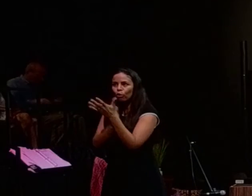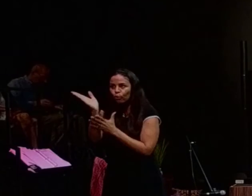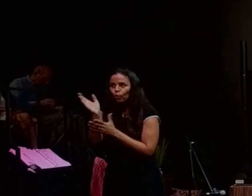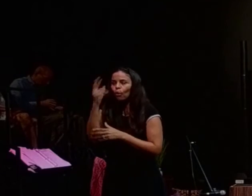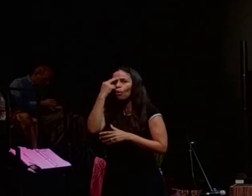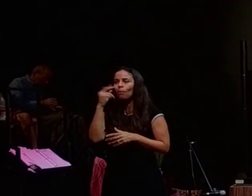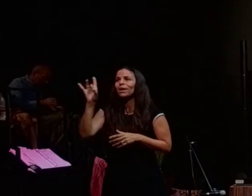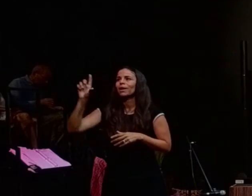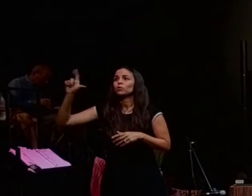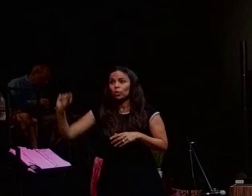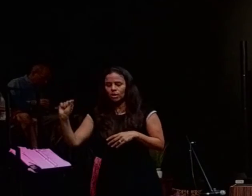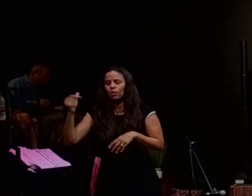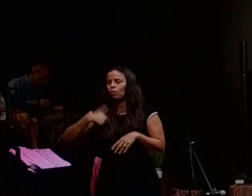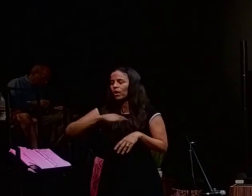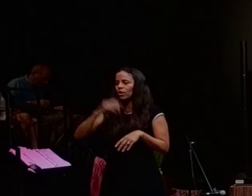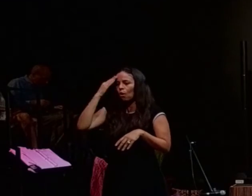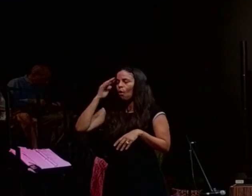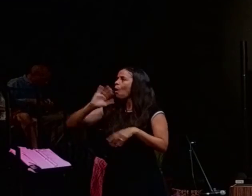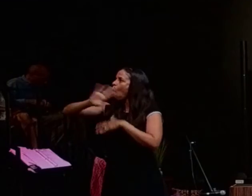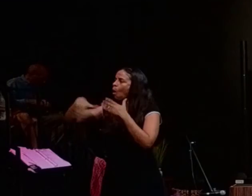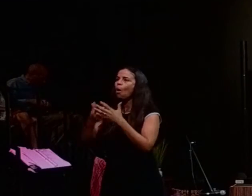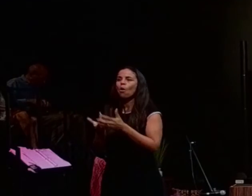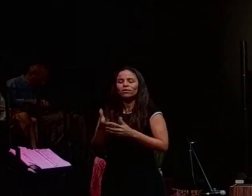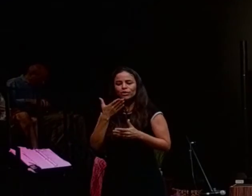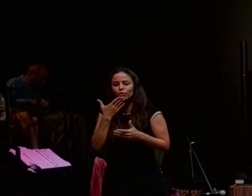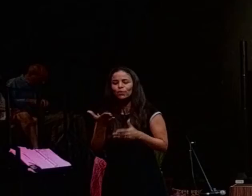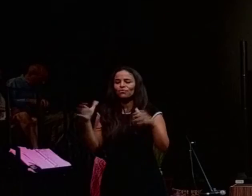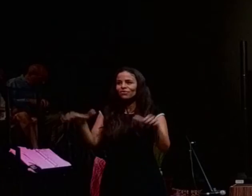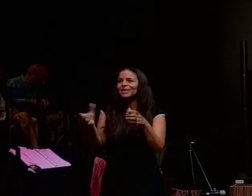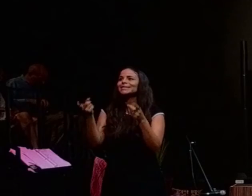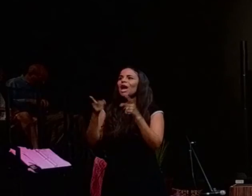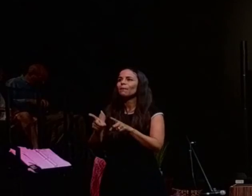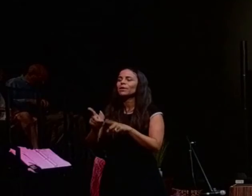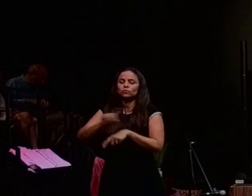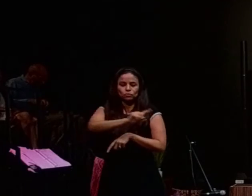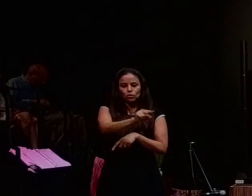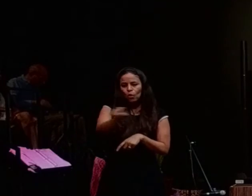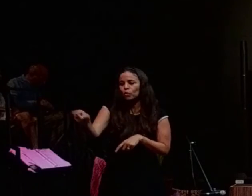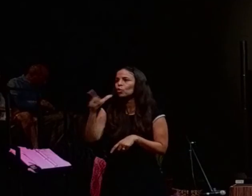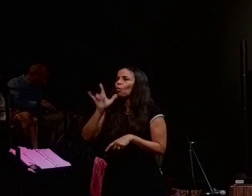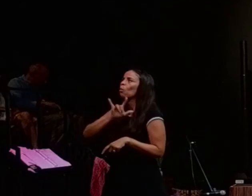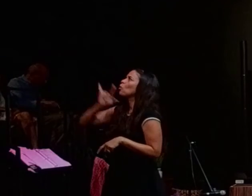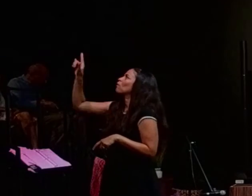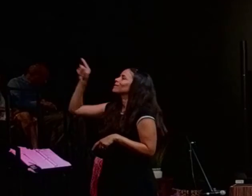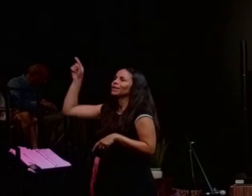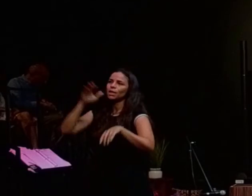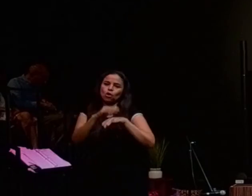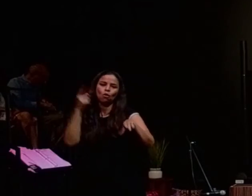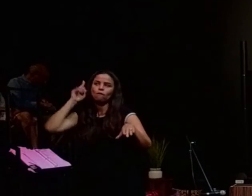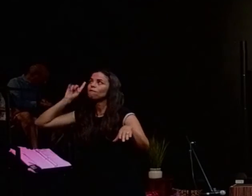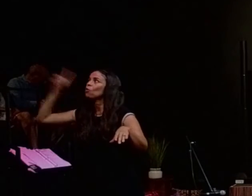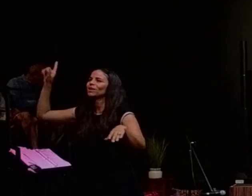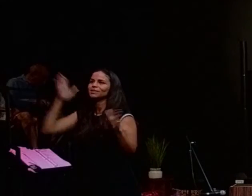Romans 8:28 says, and we know that in all things God works for the good of those who love him, who have been called according to his purpose. Here in a second,